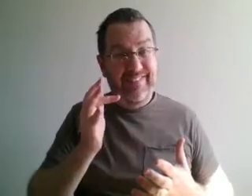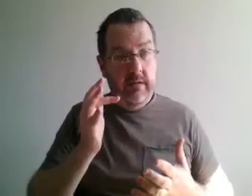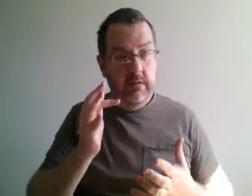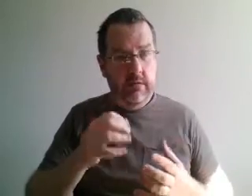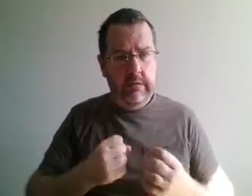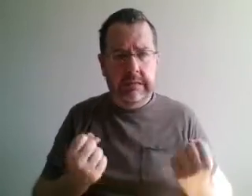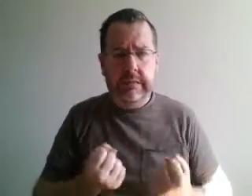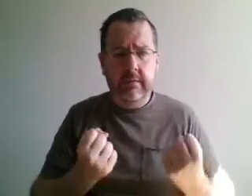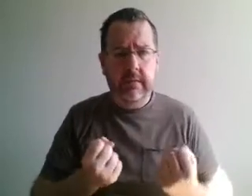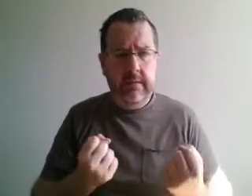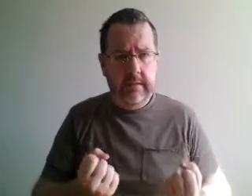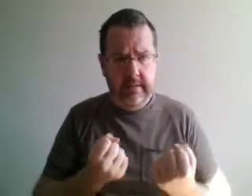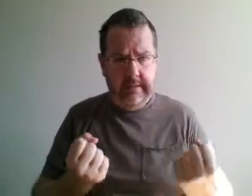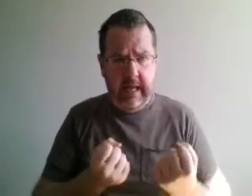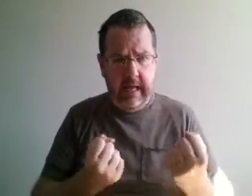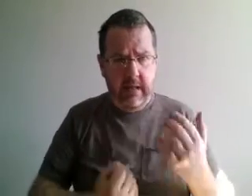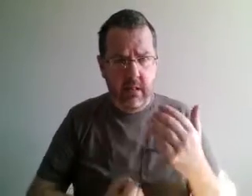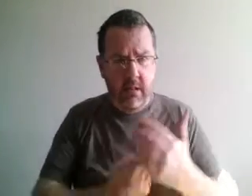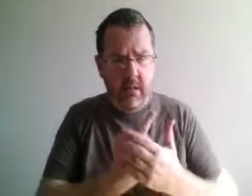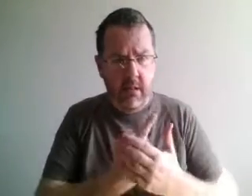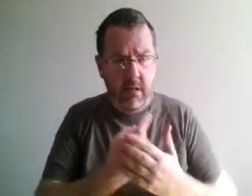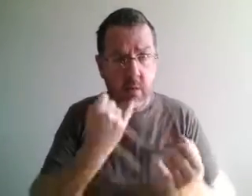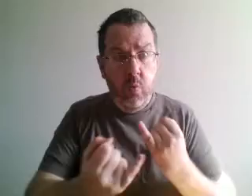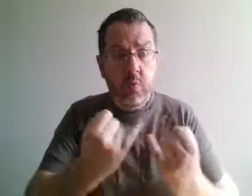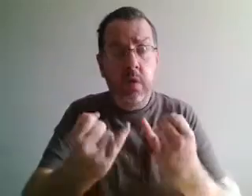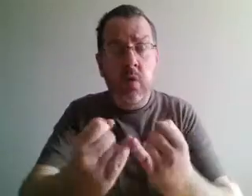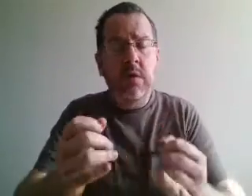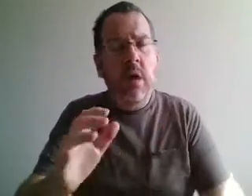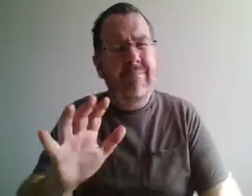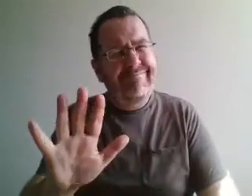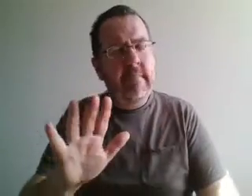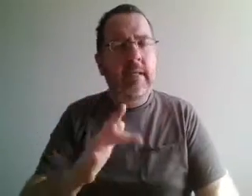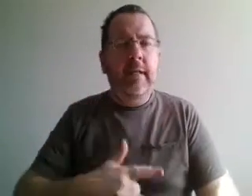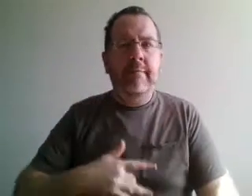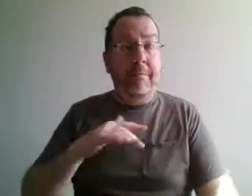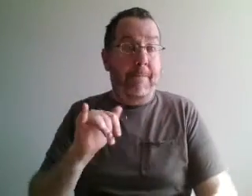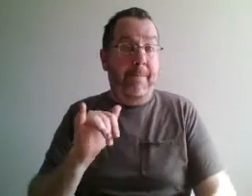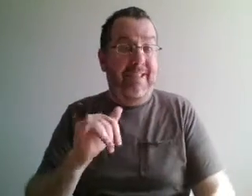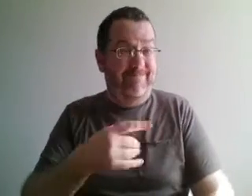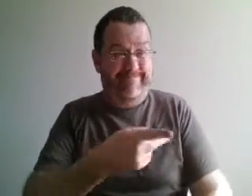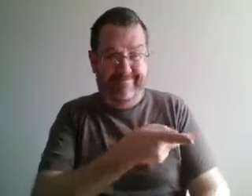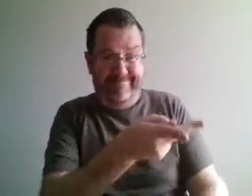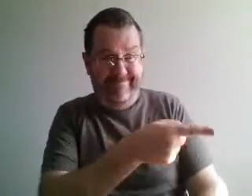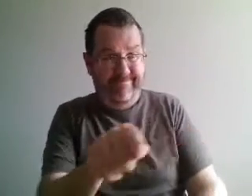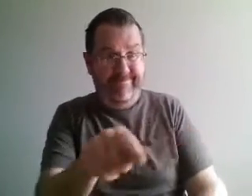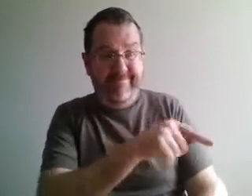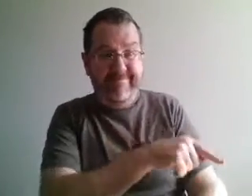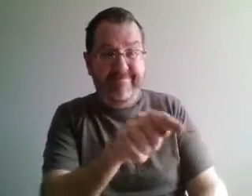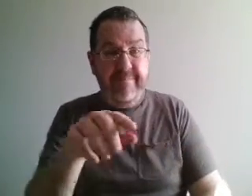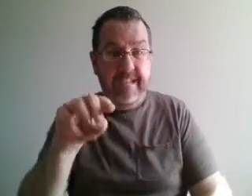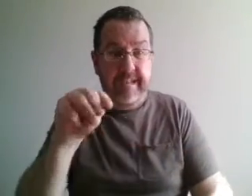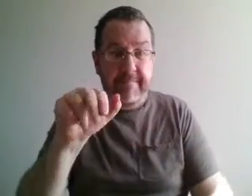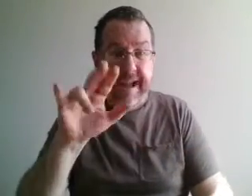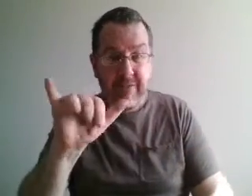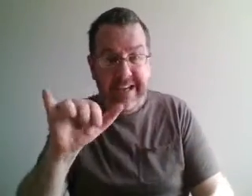Possibly, yes. So, no, I don't think that's the case, but and maybe the medics can comment on that. But my understanding of it is that